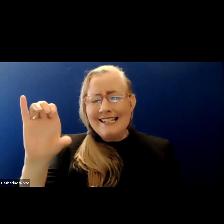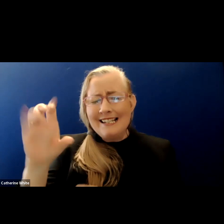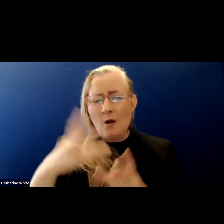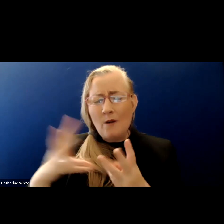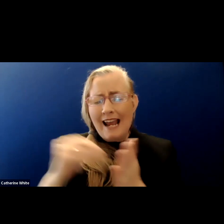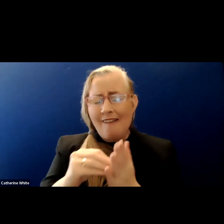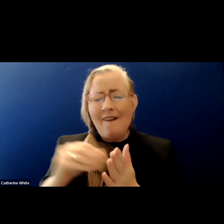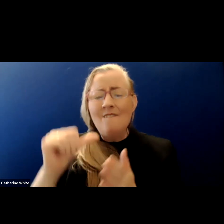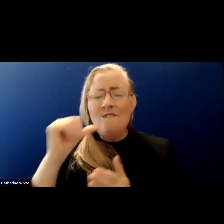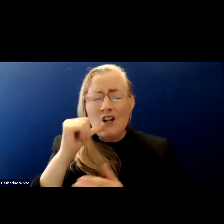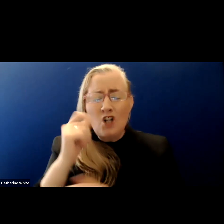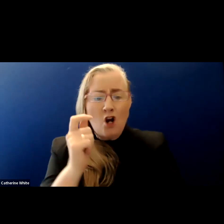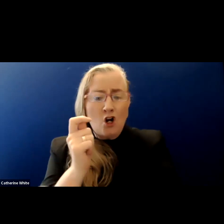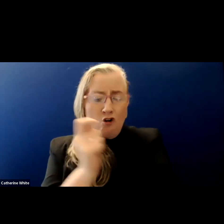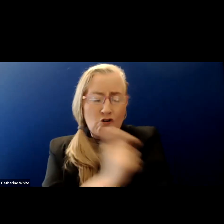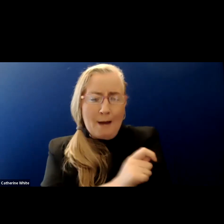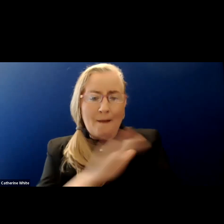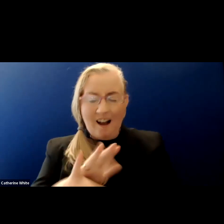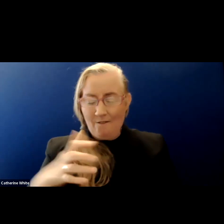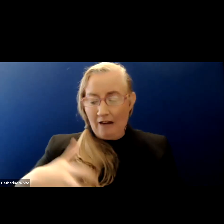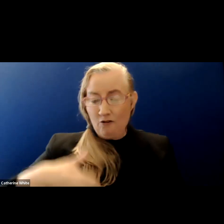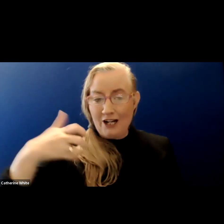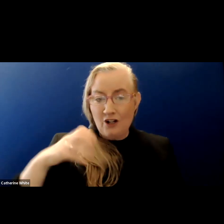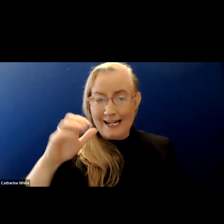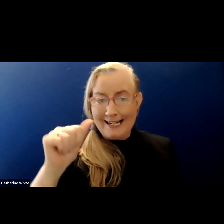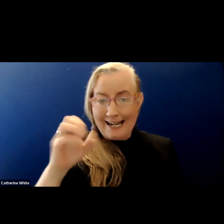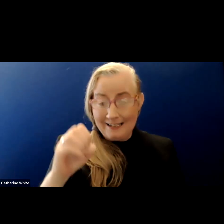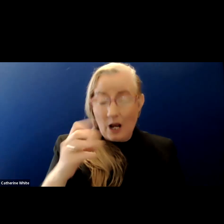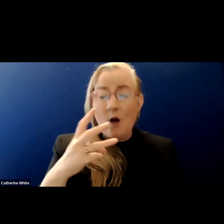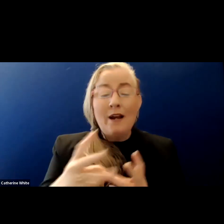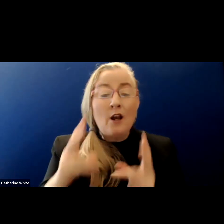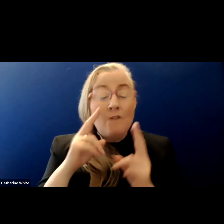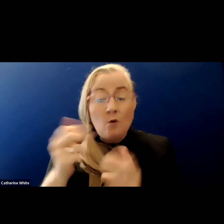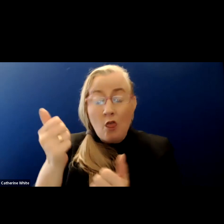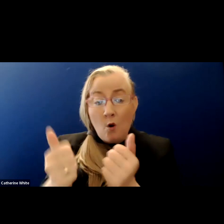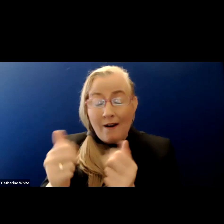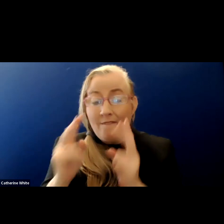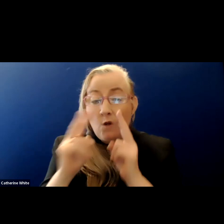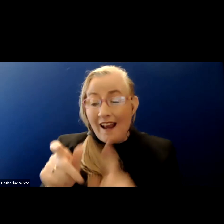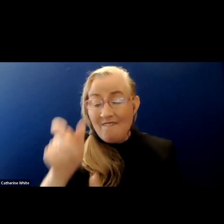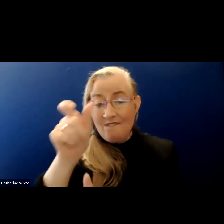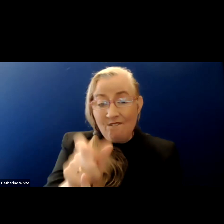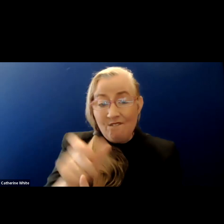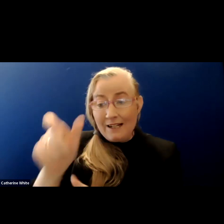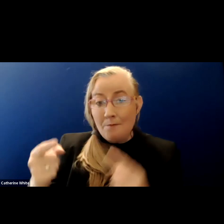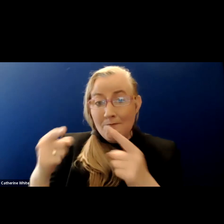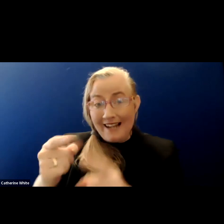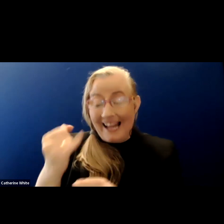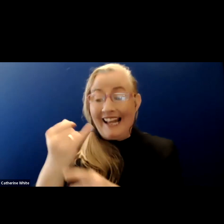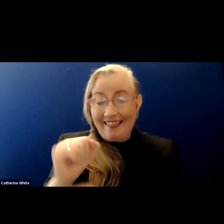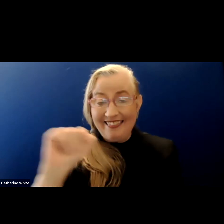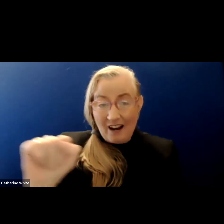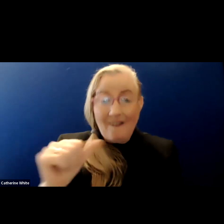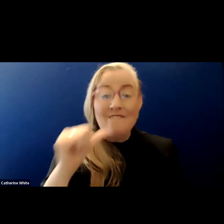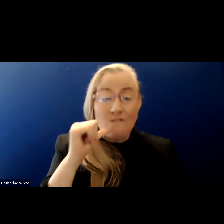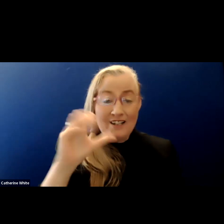first crime of aggression case? And will the court, in your view, focus on victims in this very first case? Okay, thank